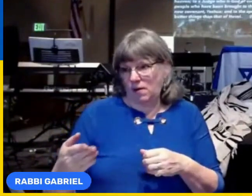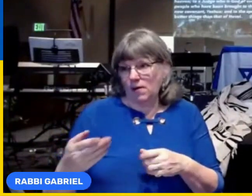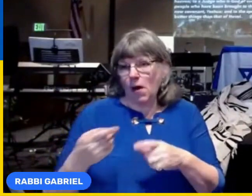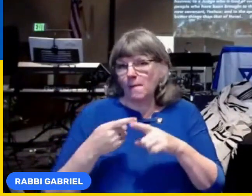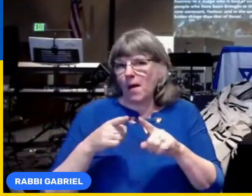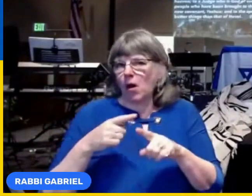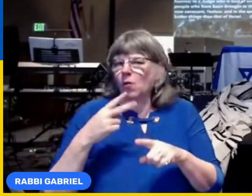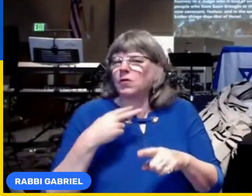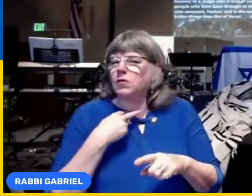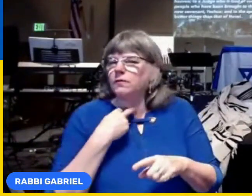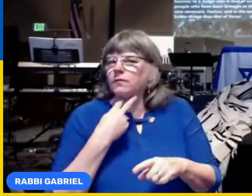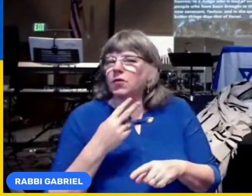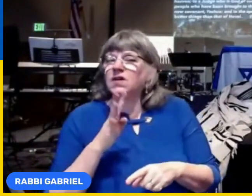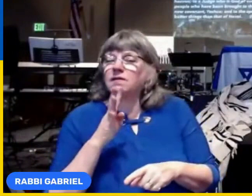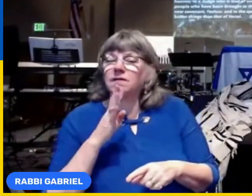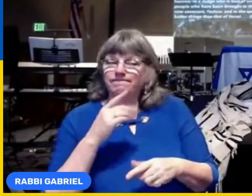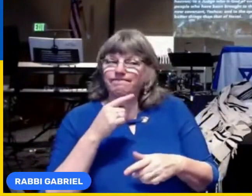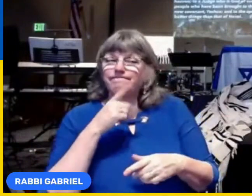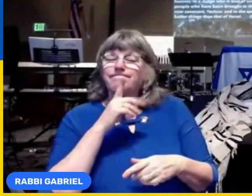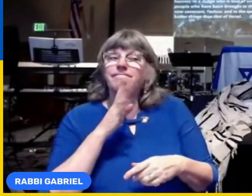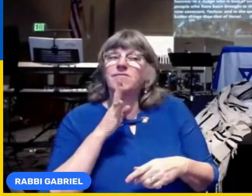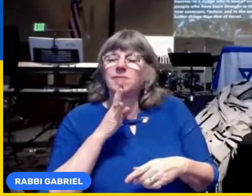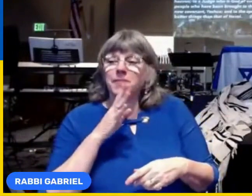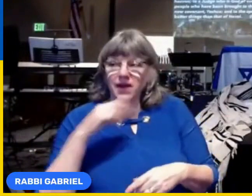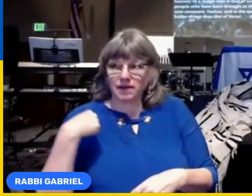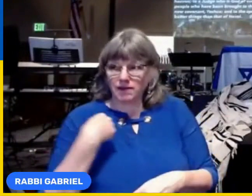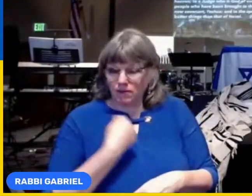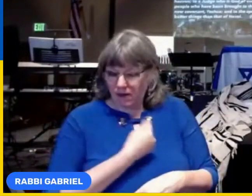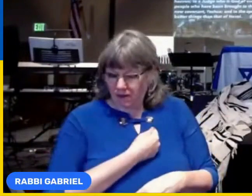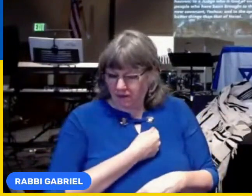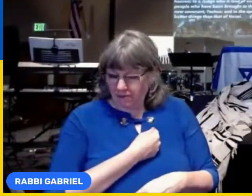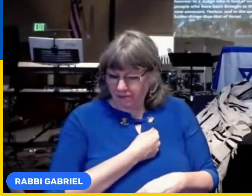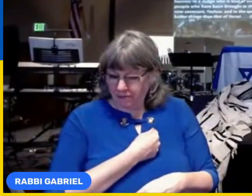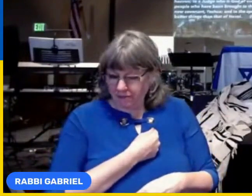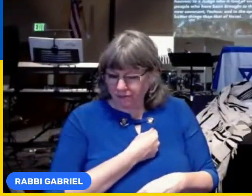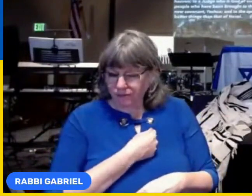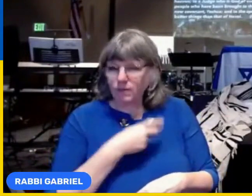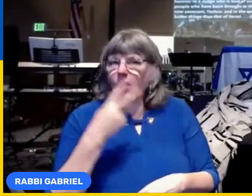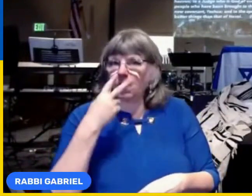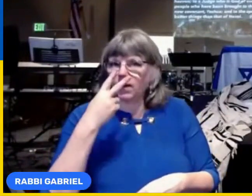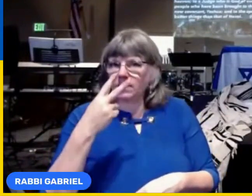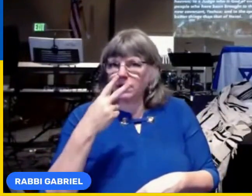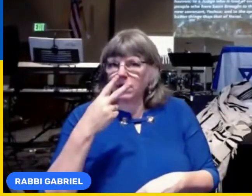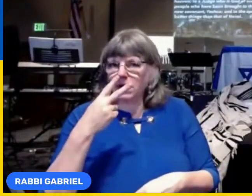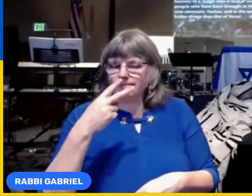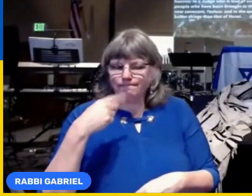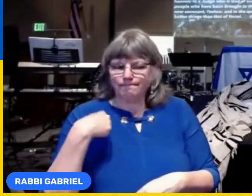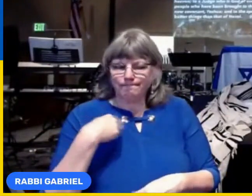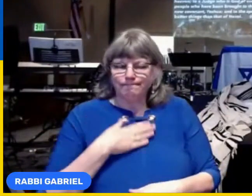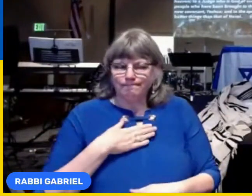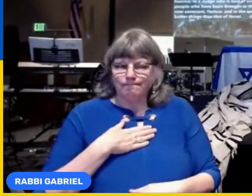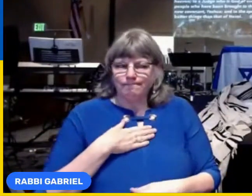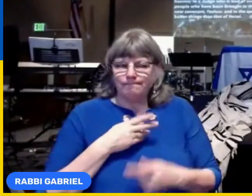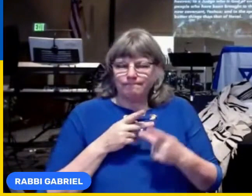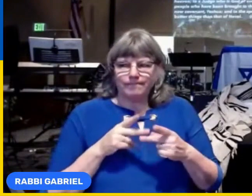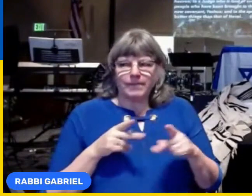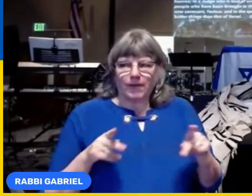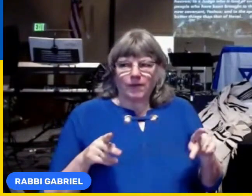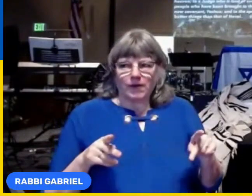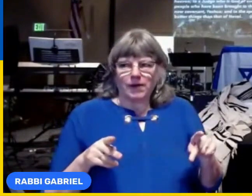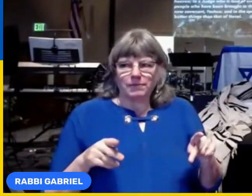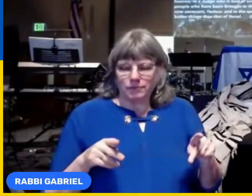But when the voice that speaks in the desert calls our name, we see ourselves in a different way.